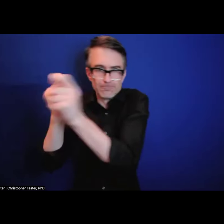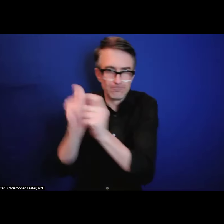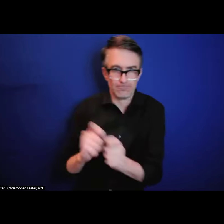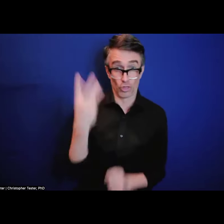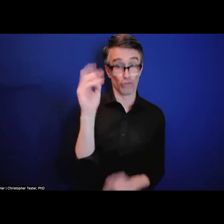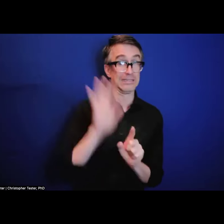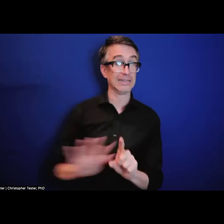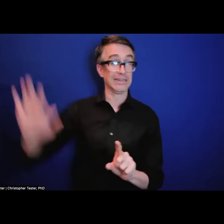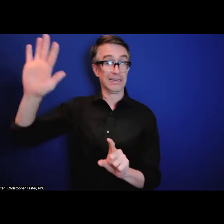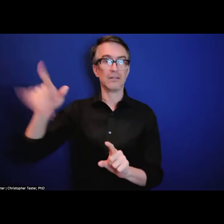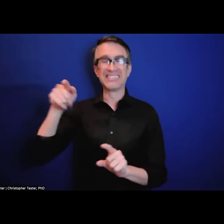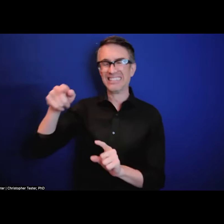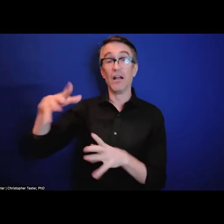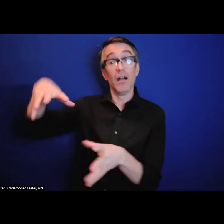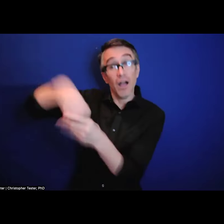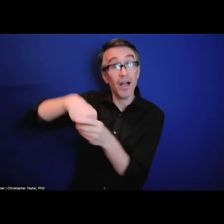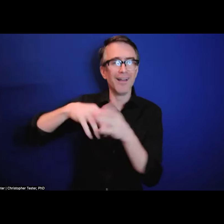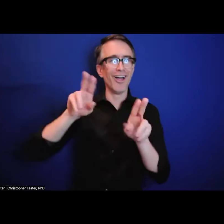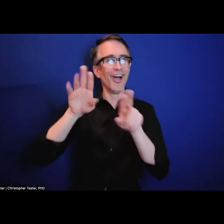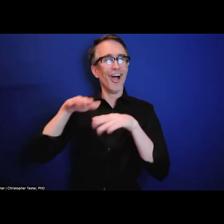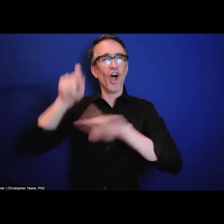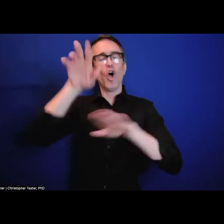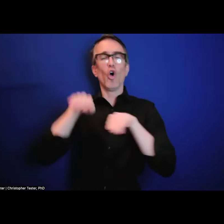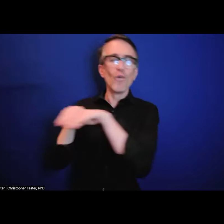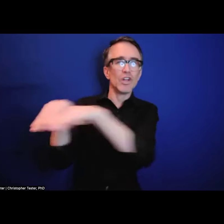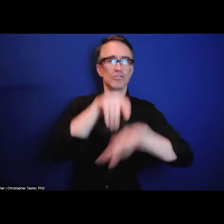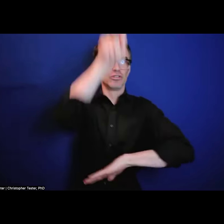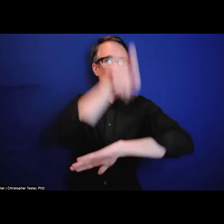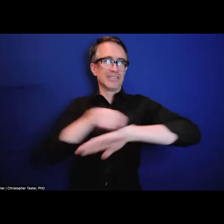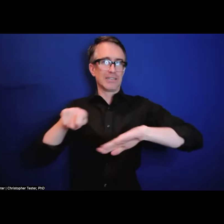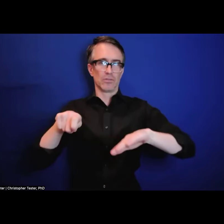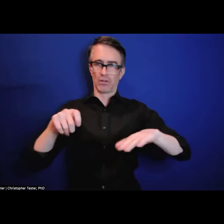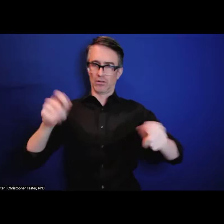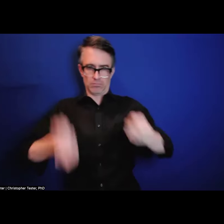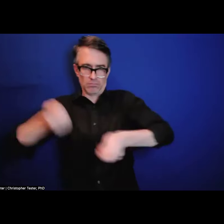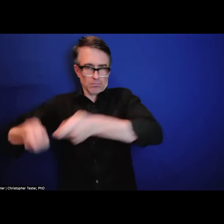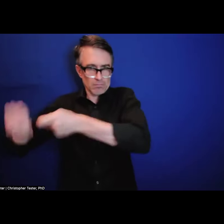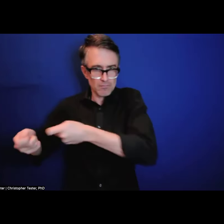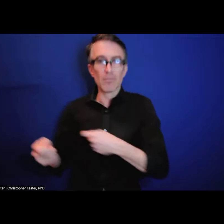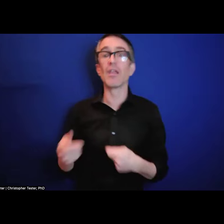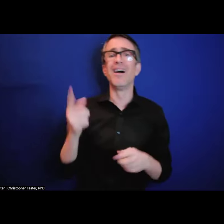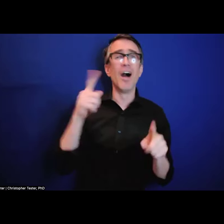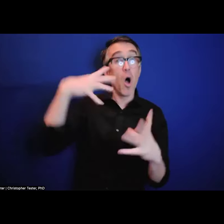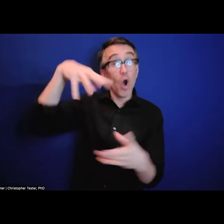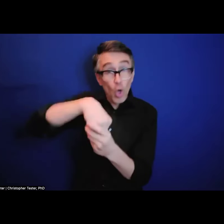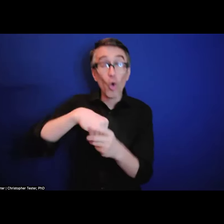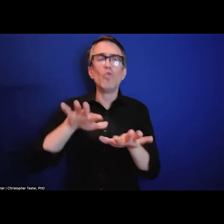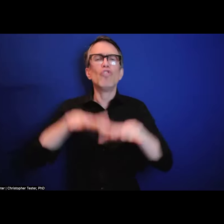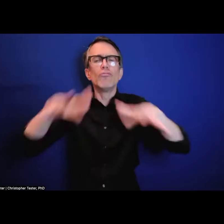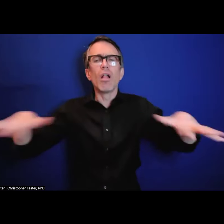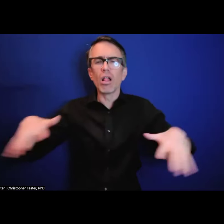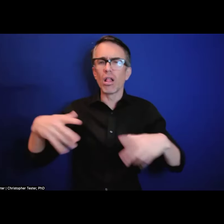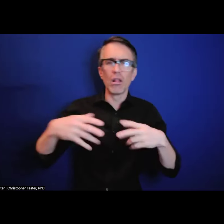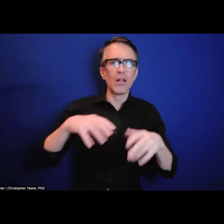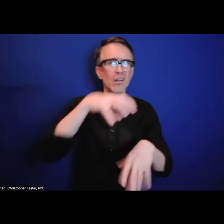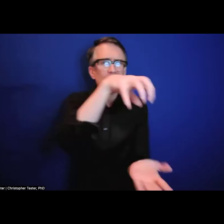developed several resources to support governments with incorporating accessibility and universal design